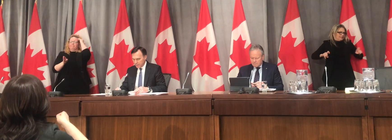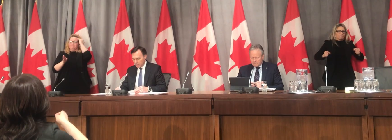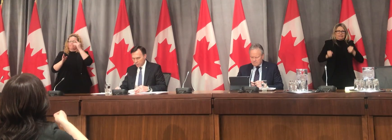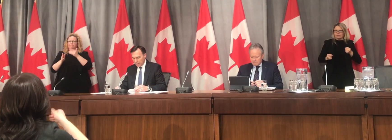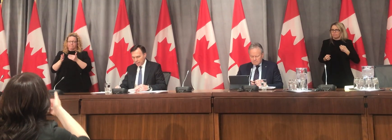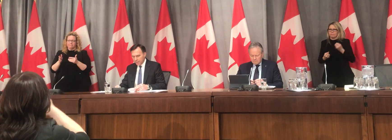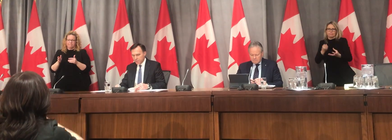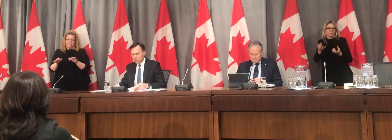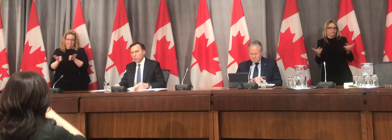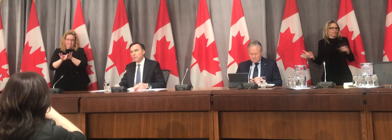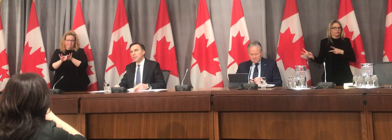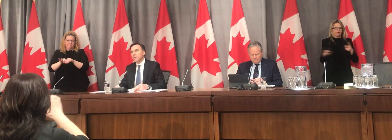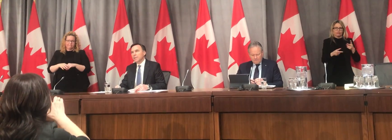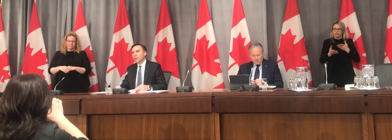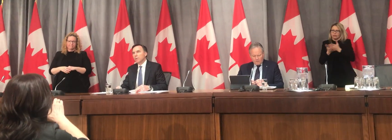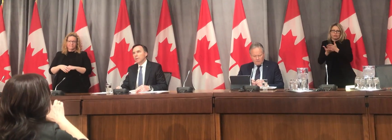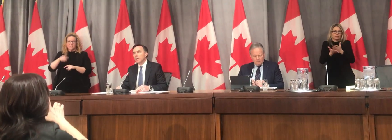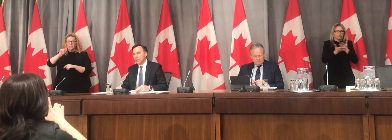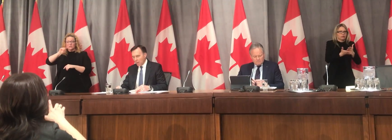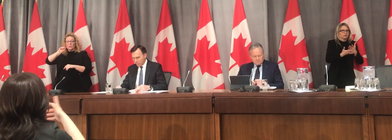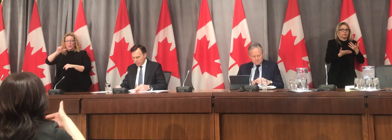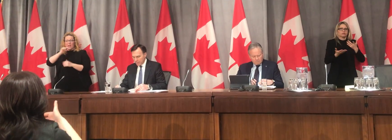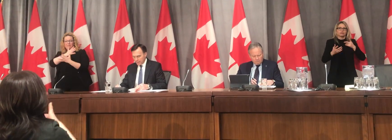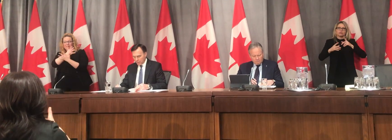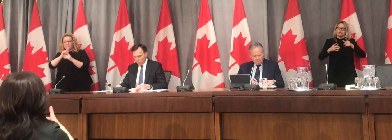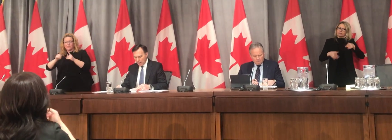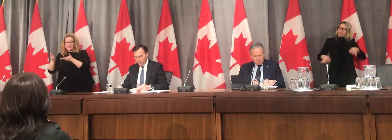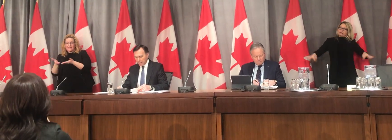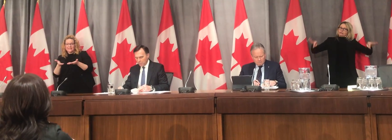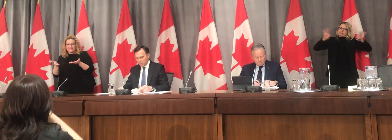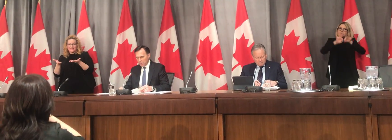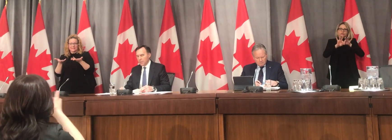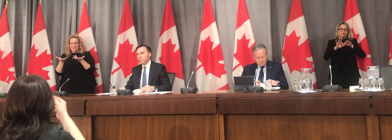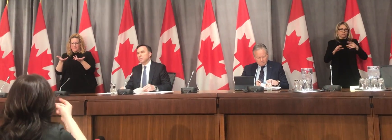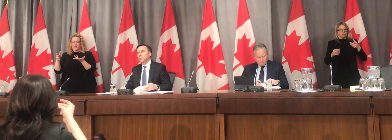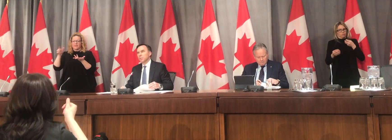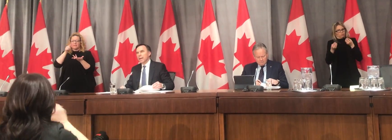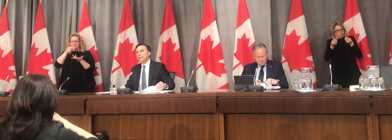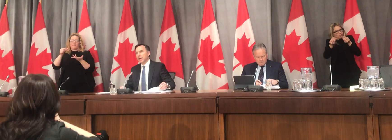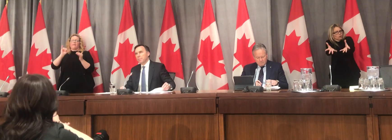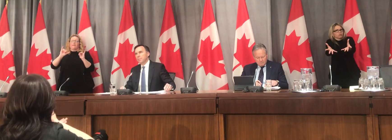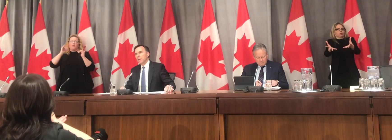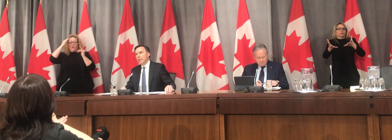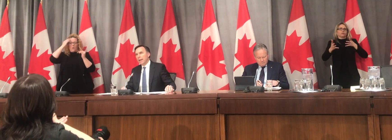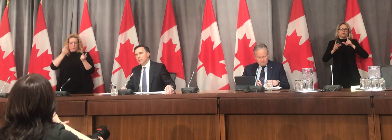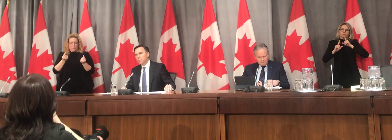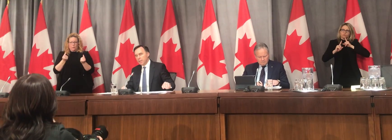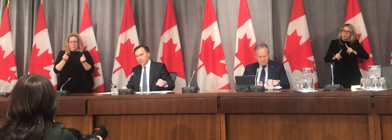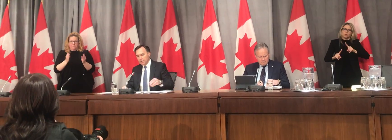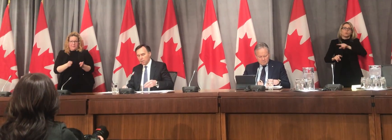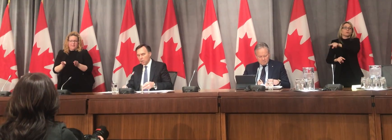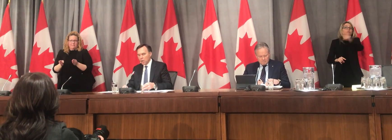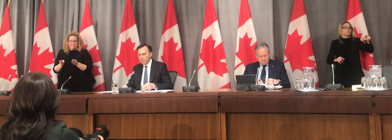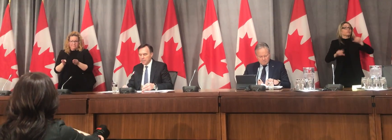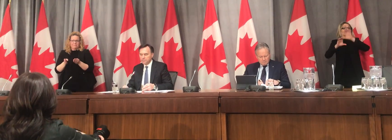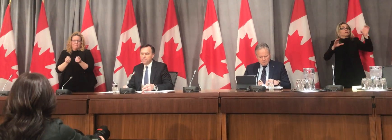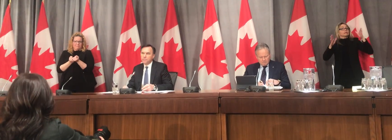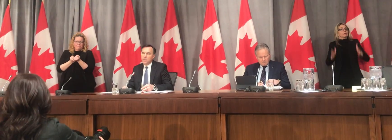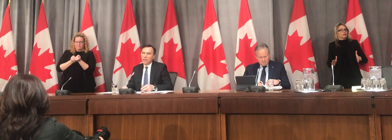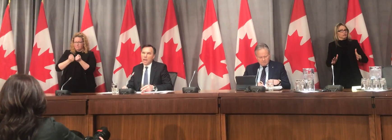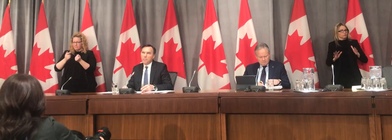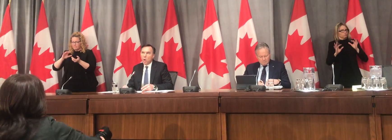essential to give Canadians the certainty that their government can rapidly implement measures to protect them and to protect our